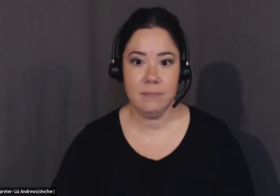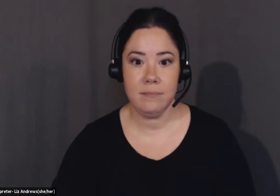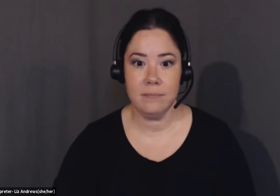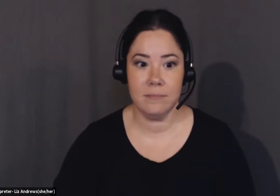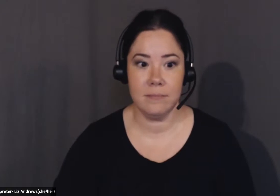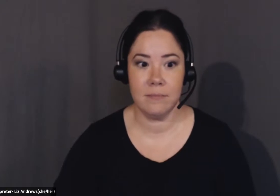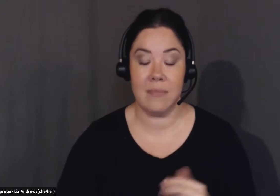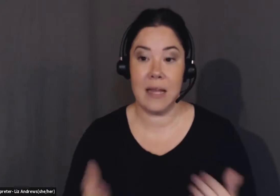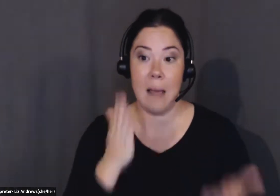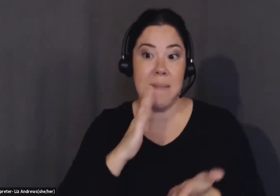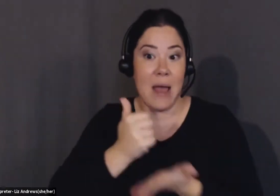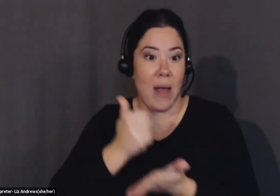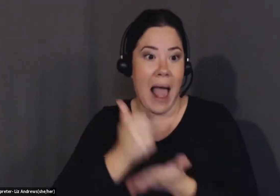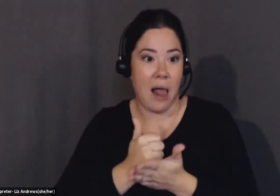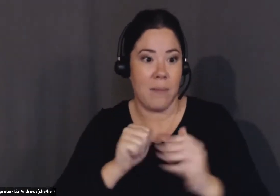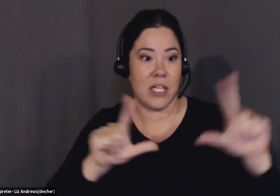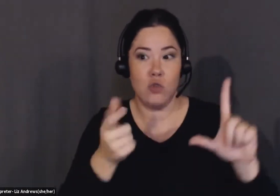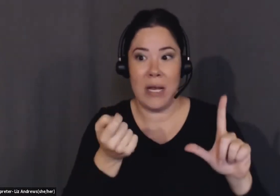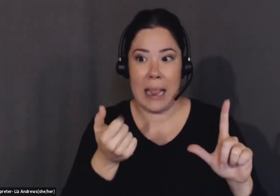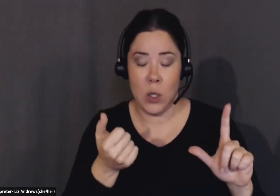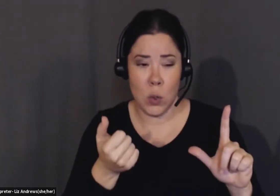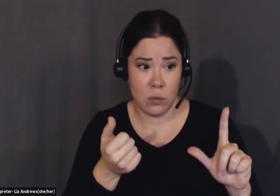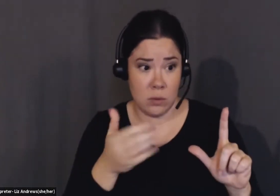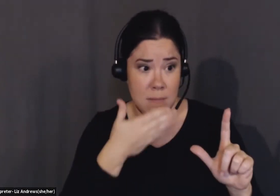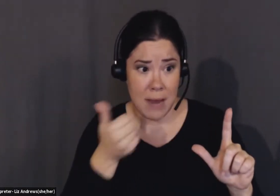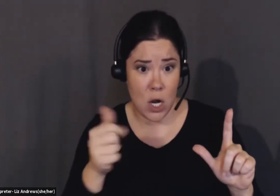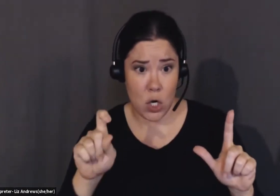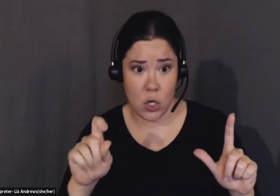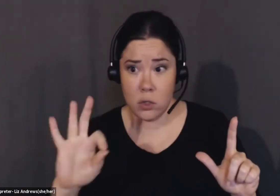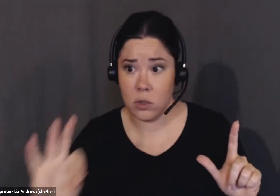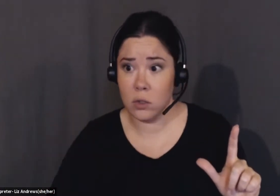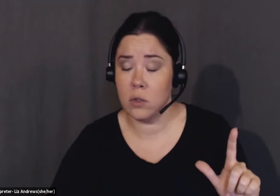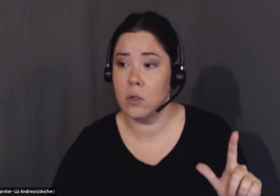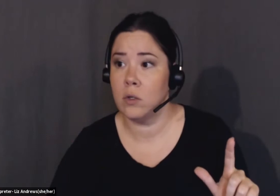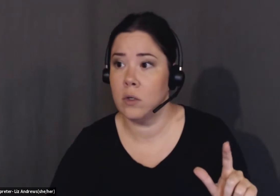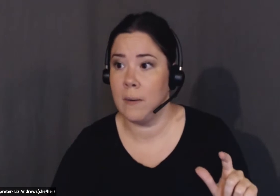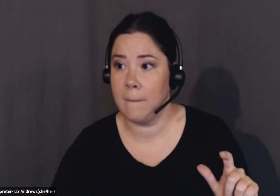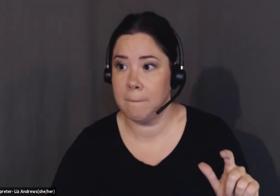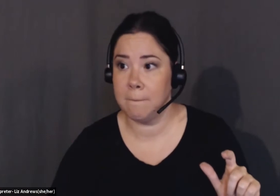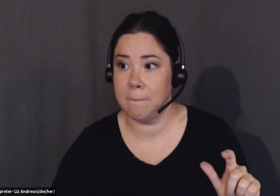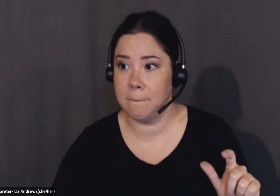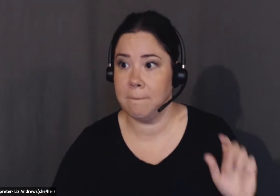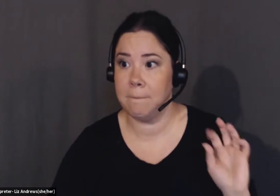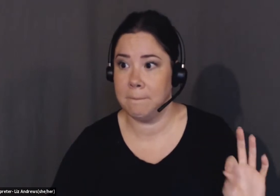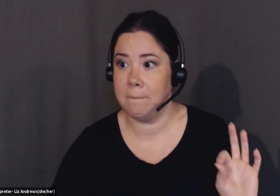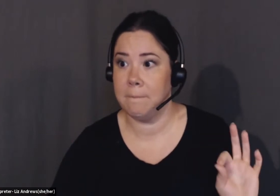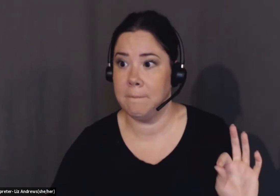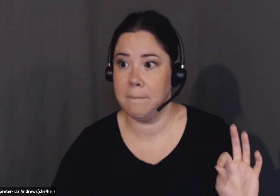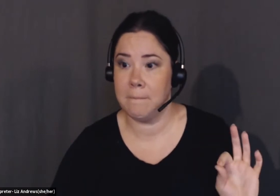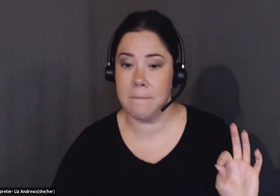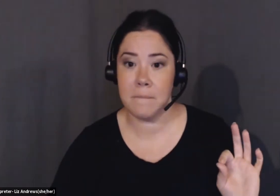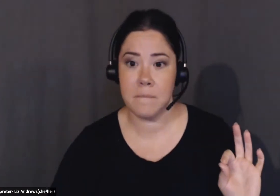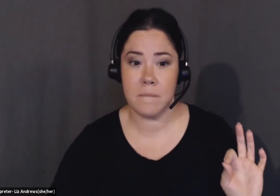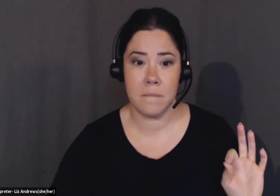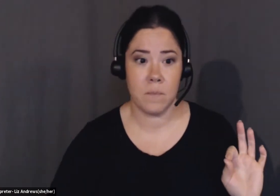Maybe that will help the screen out a little bit. Is this where you all were? Yes. Perfect. All right. Should Yeah. we go back